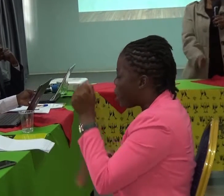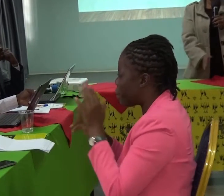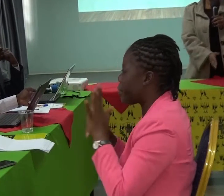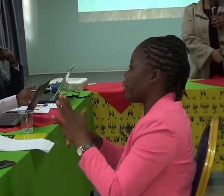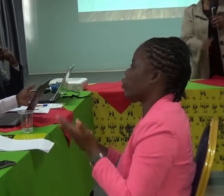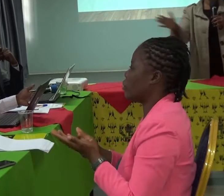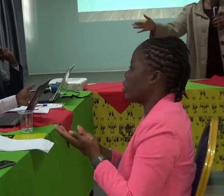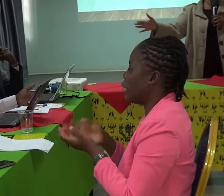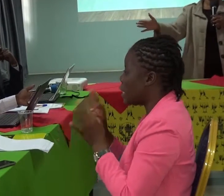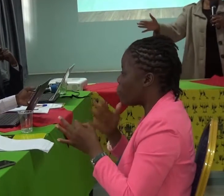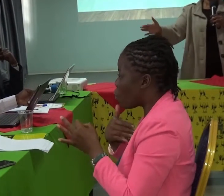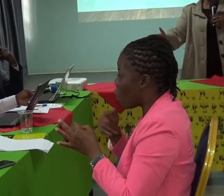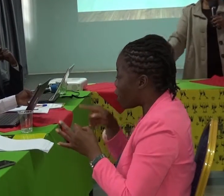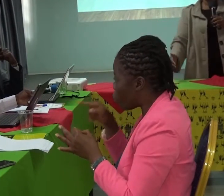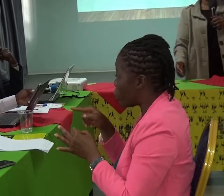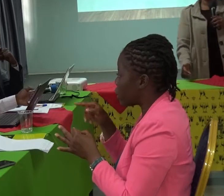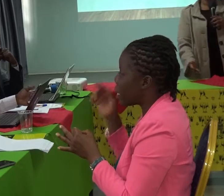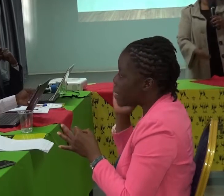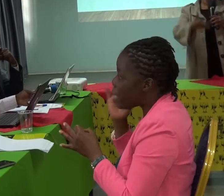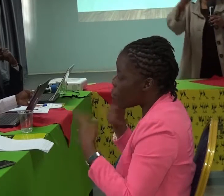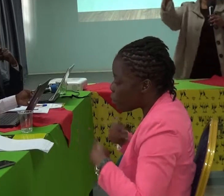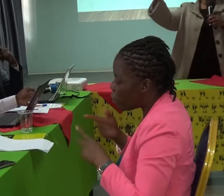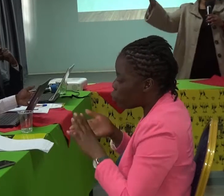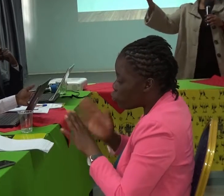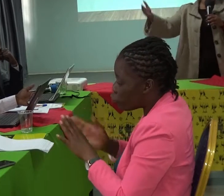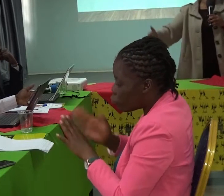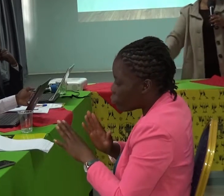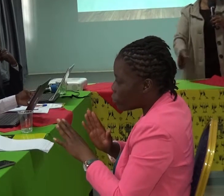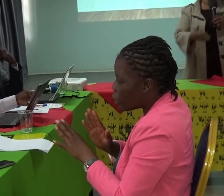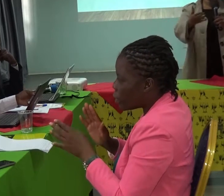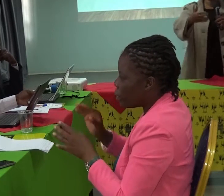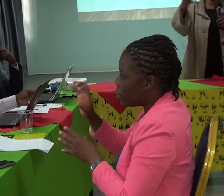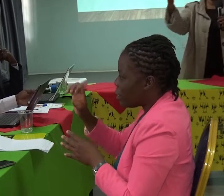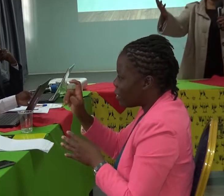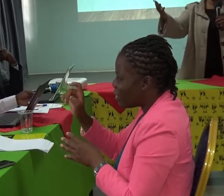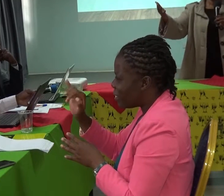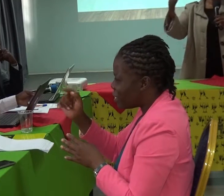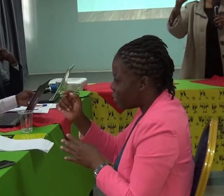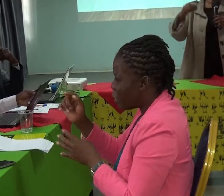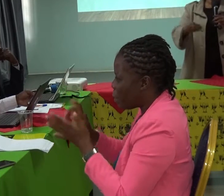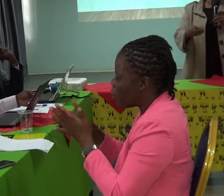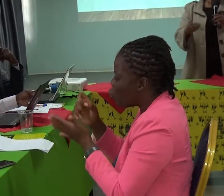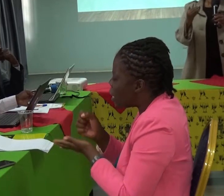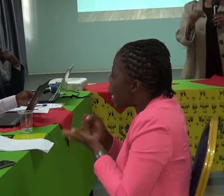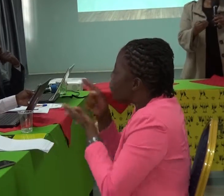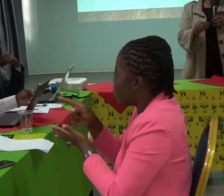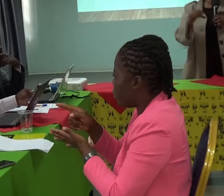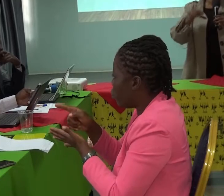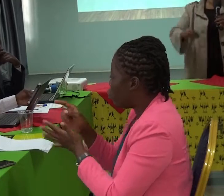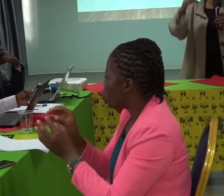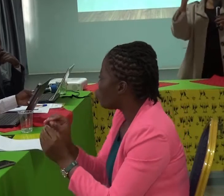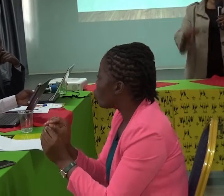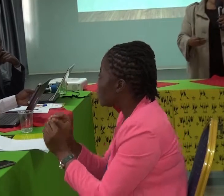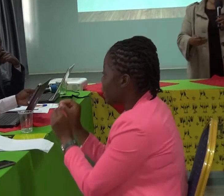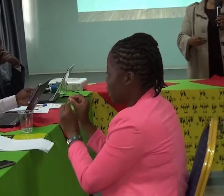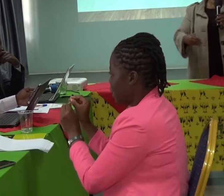If we want them to exit, can we also help them to transit so that then they exit meaningfully? And that is why some are